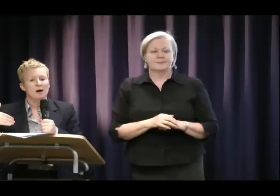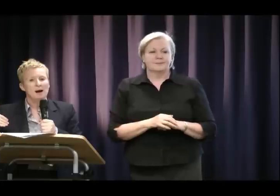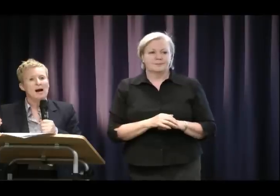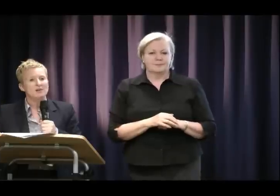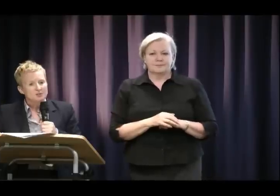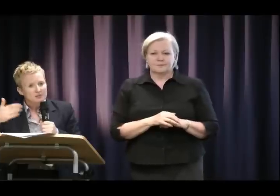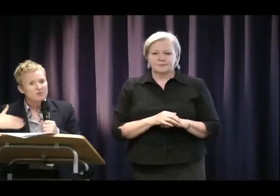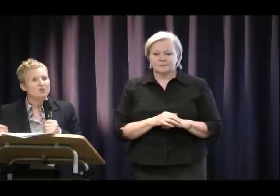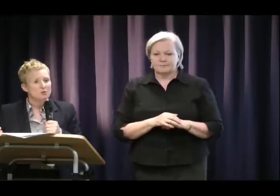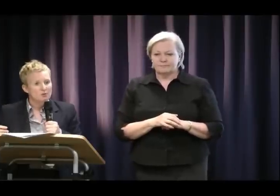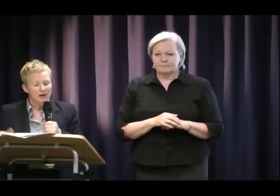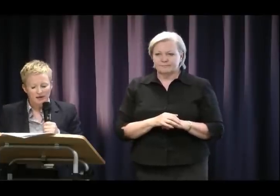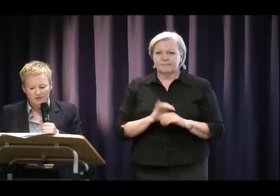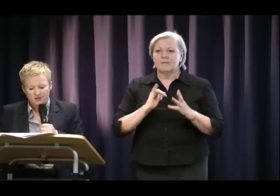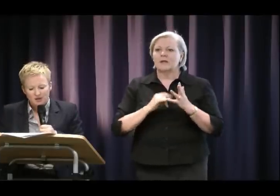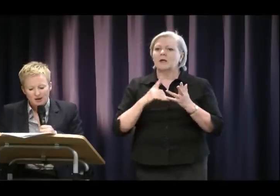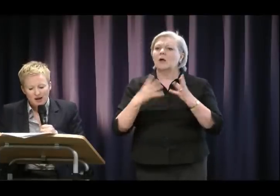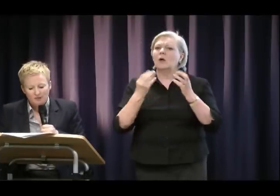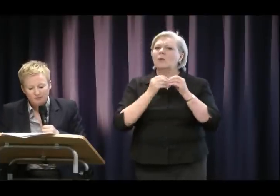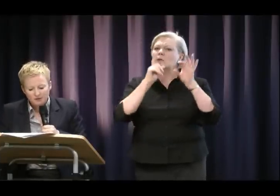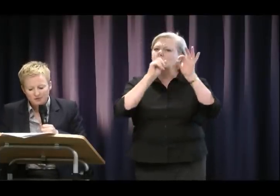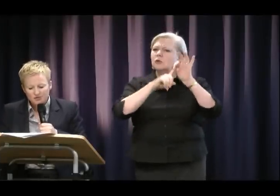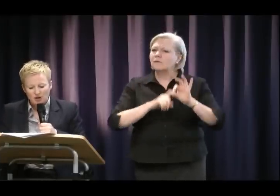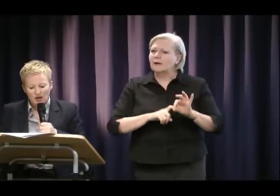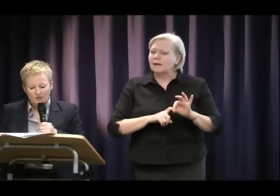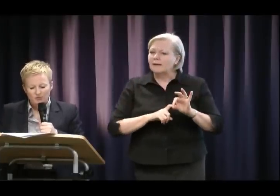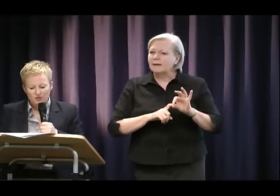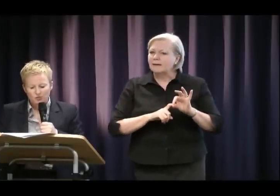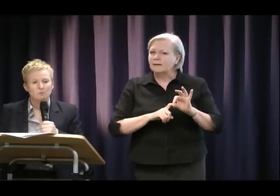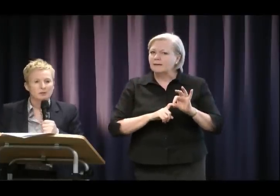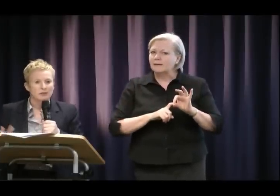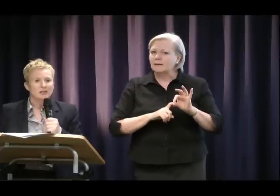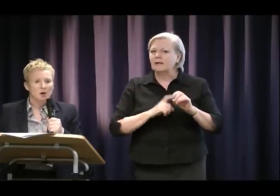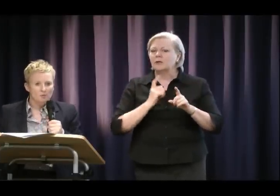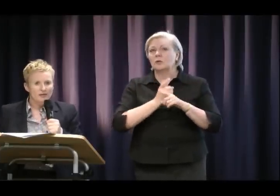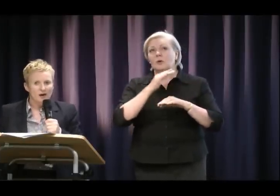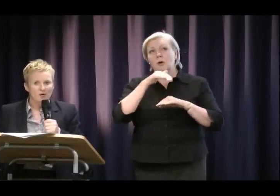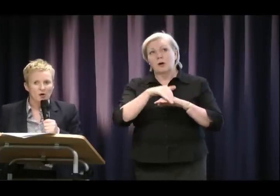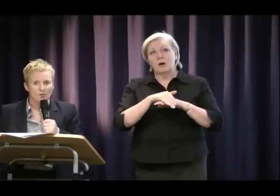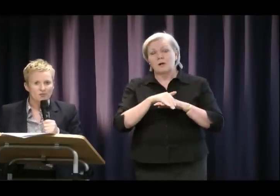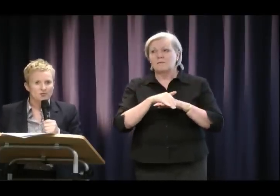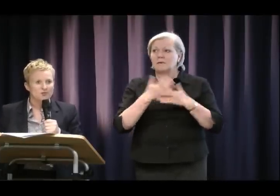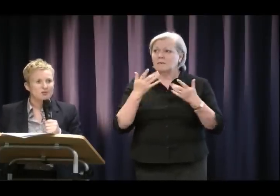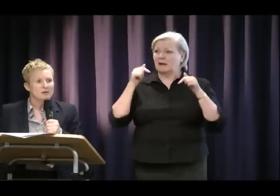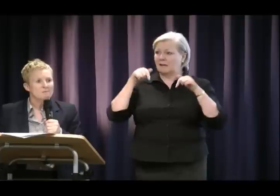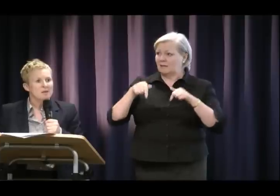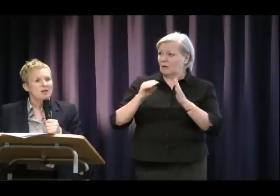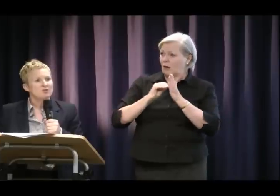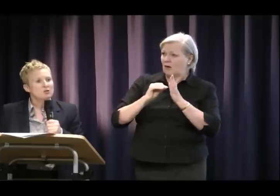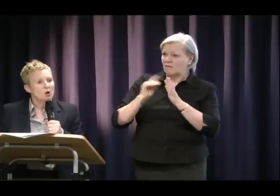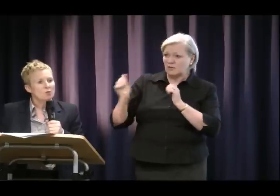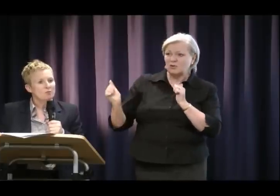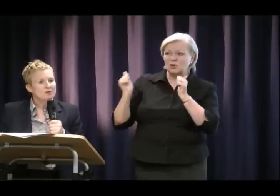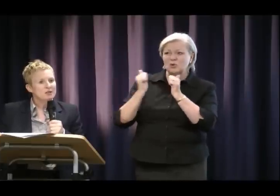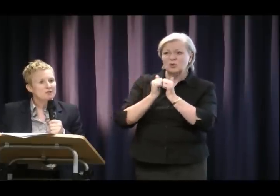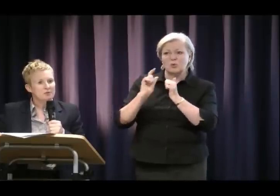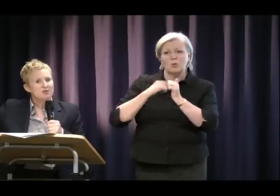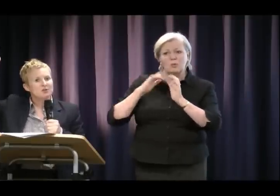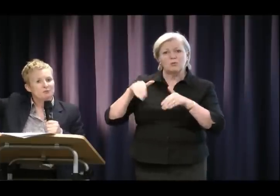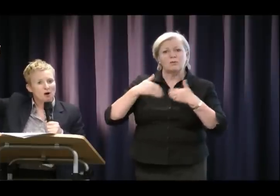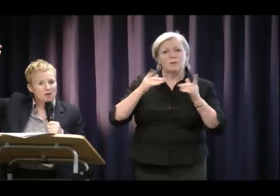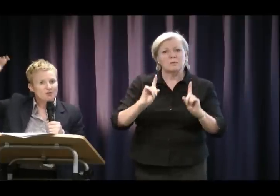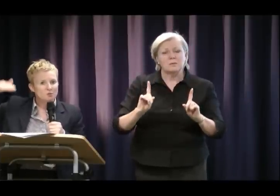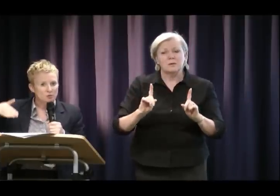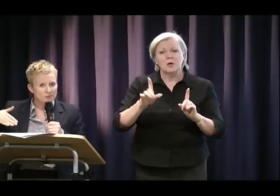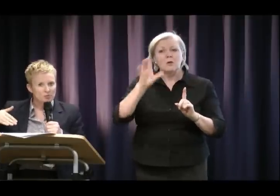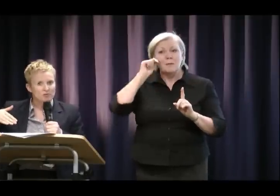are asked in the surveys are things like the suitability of the current offices. As you know, VicDef, this